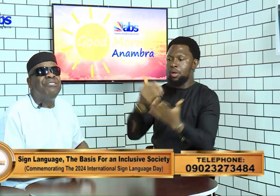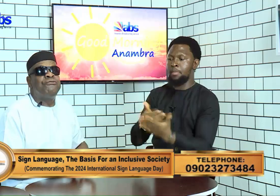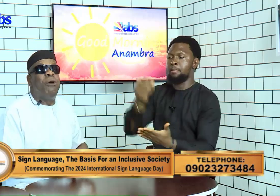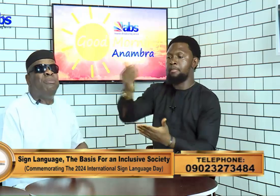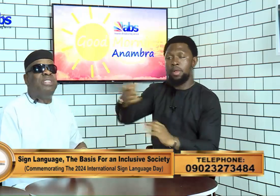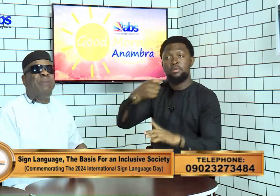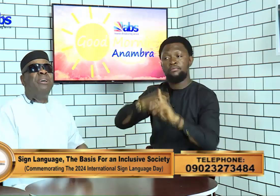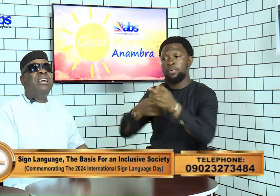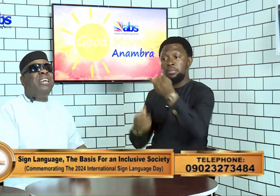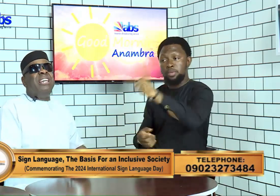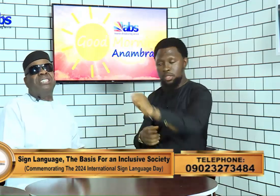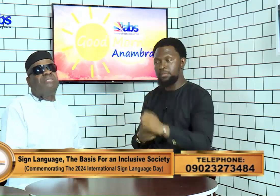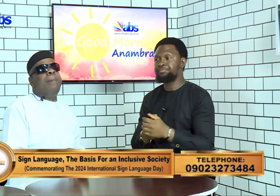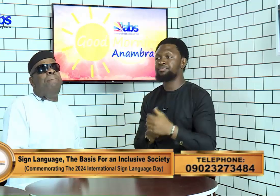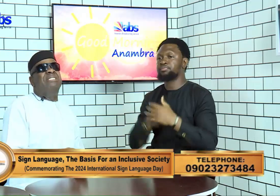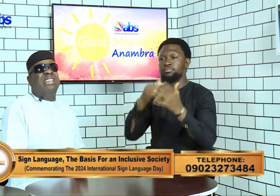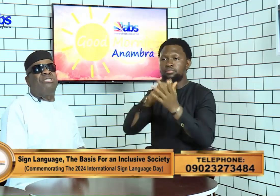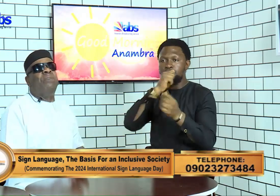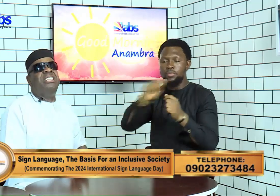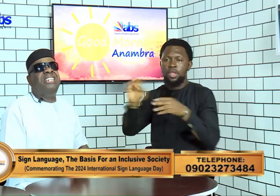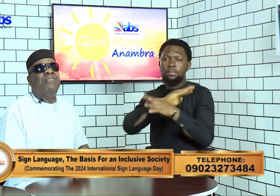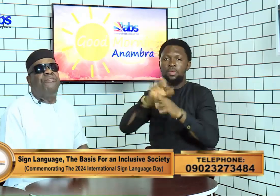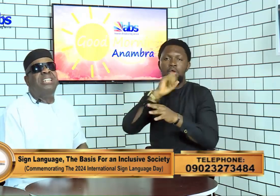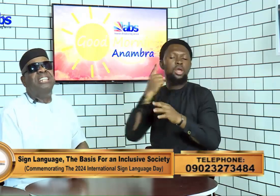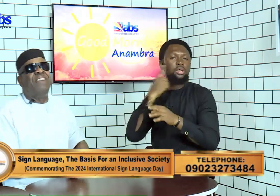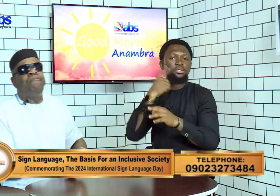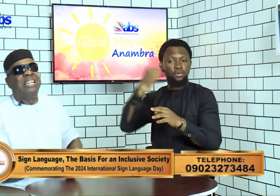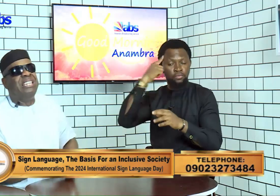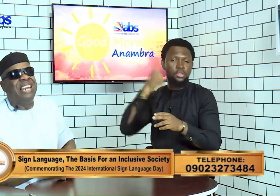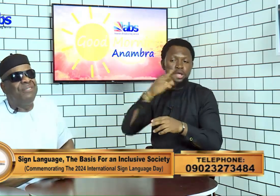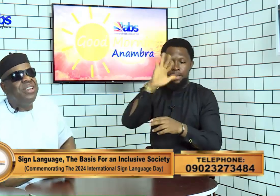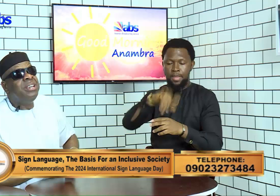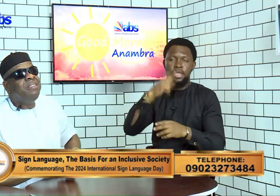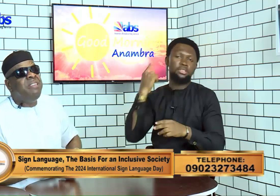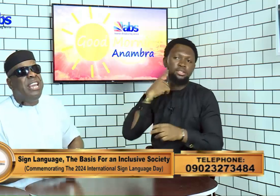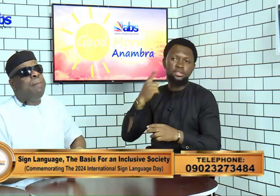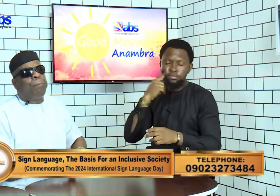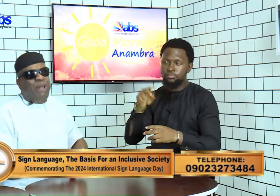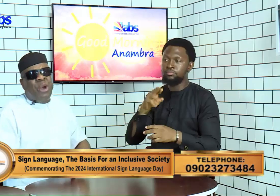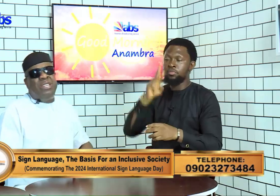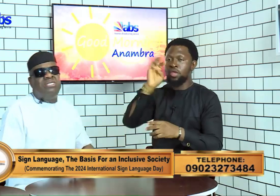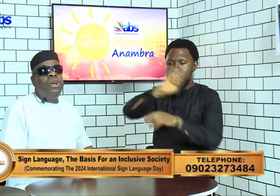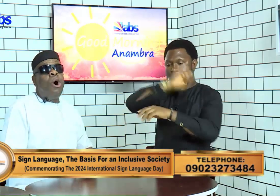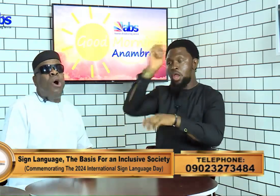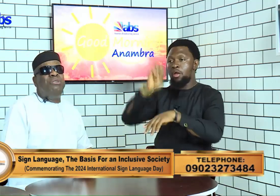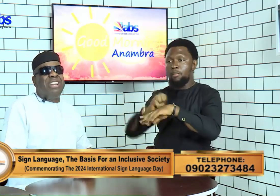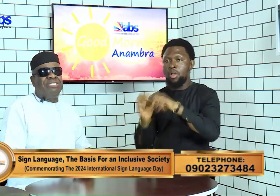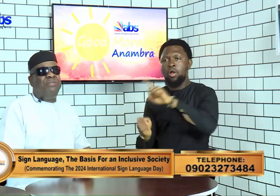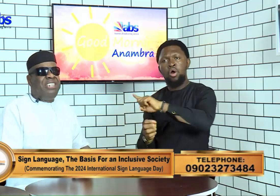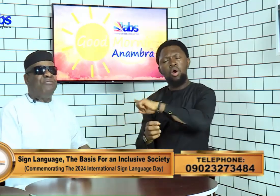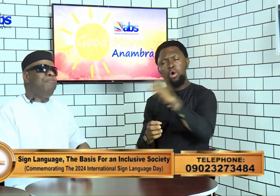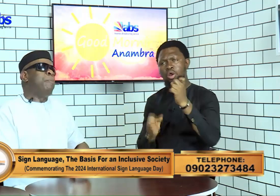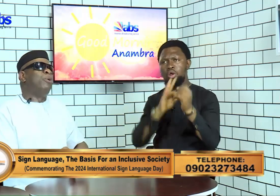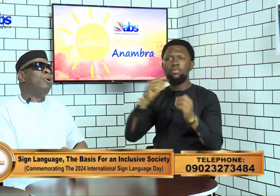buy from them. It is a business of the deaf, for the deaf, by the deaf. He employs hundreds